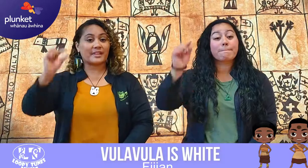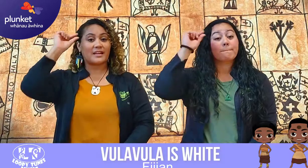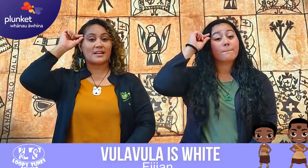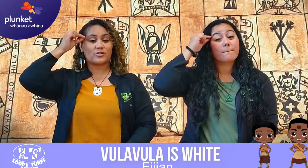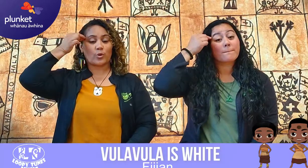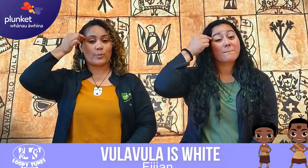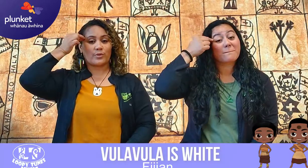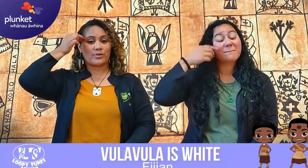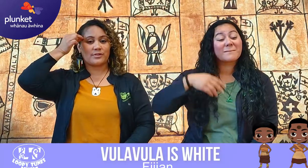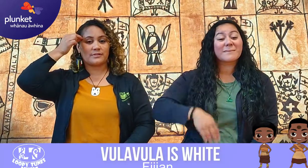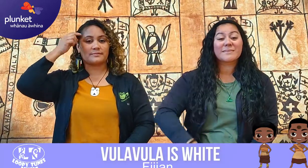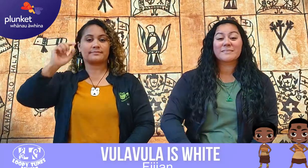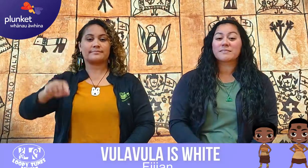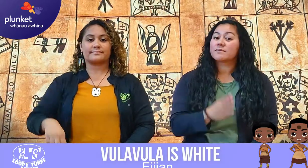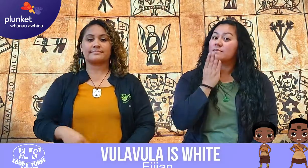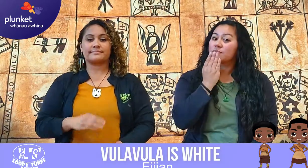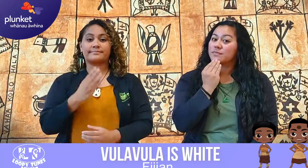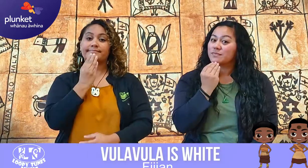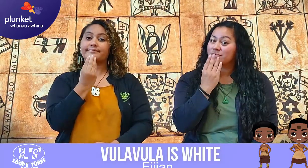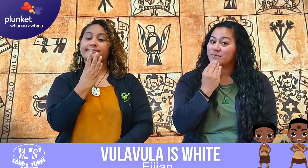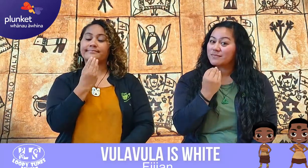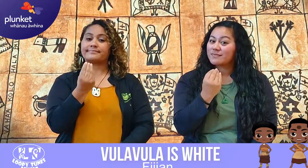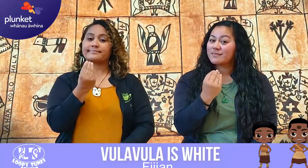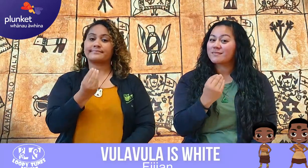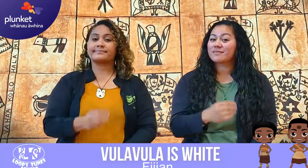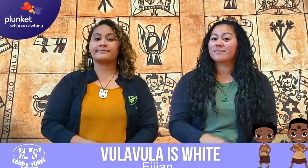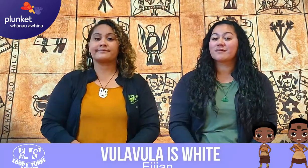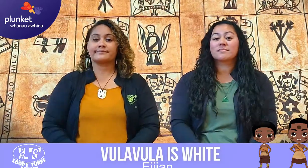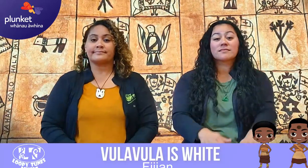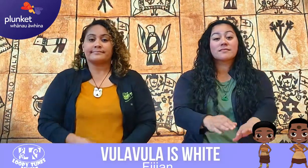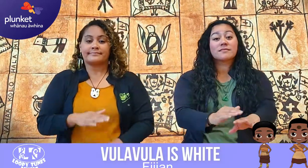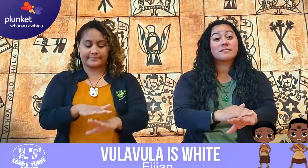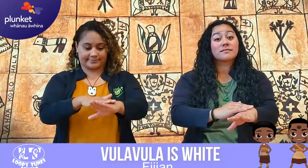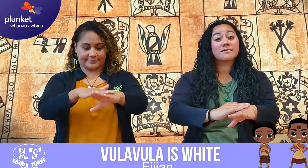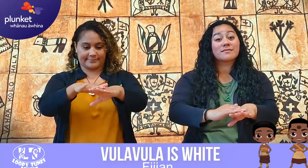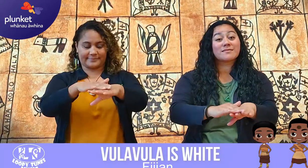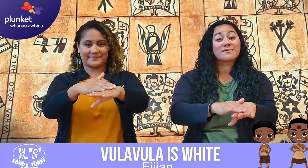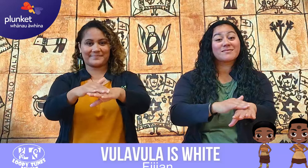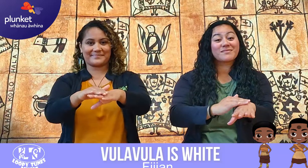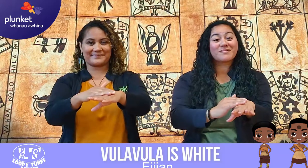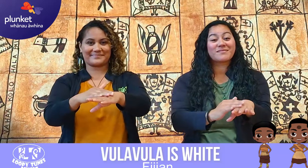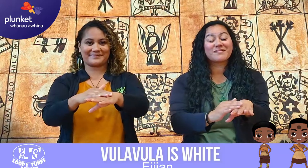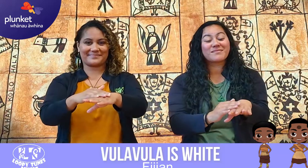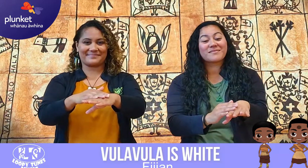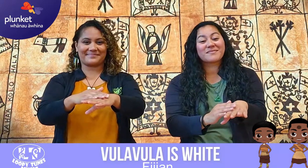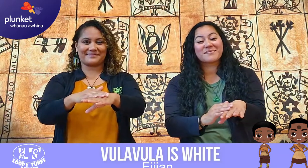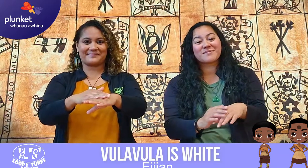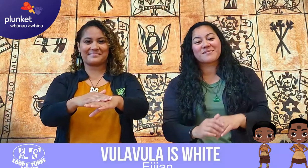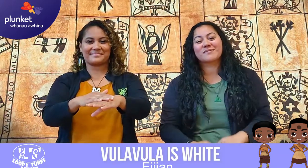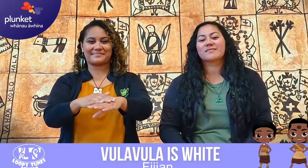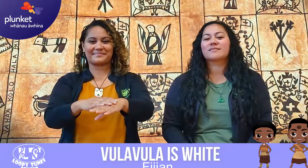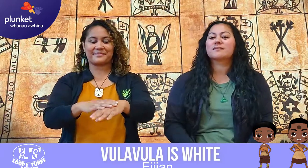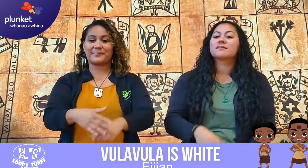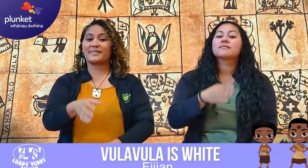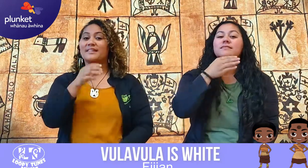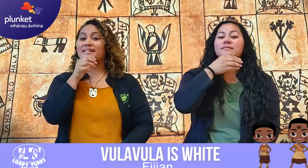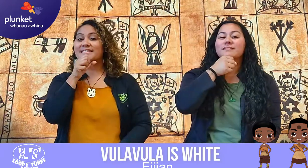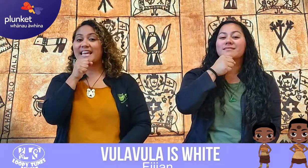Dromo Dromo is yellow, Kuvui is brown, Karakarawa is blue,